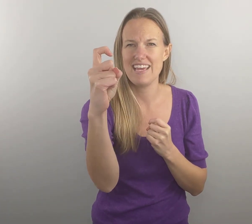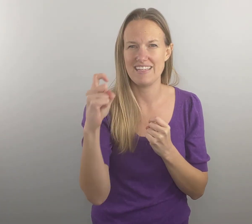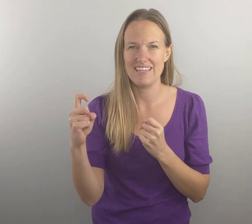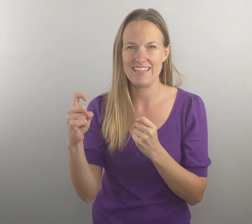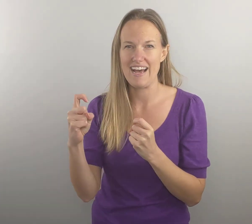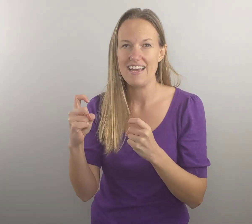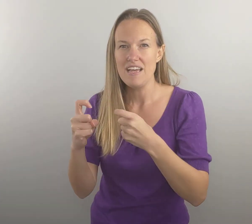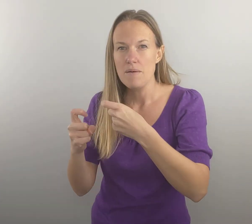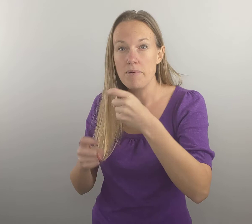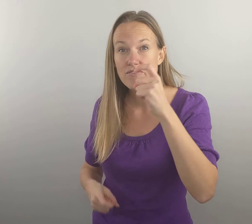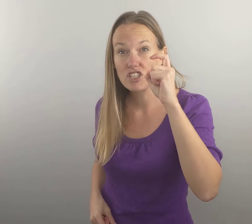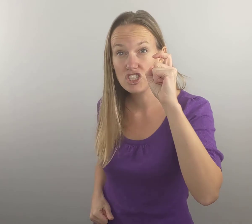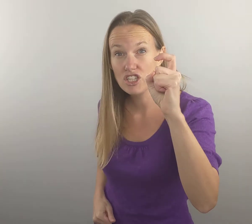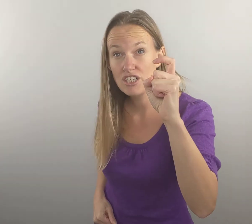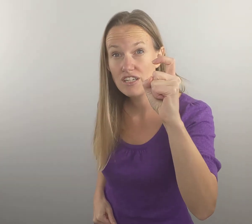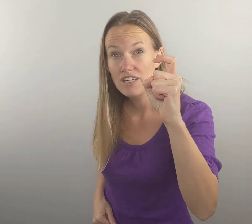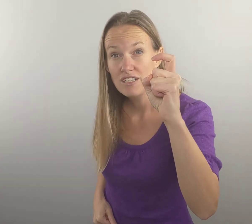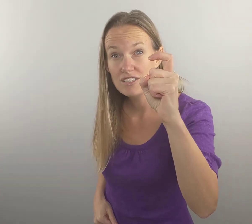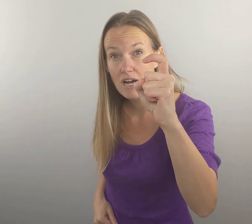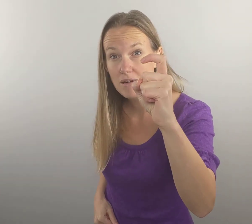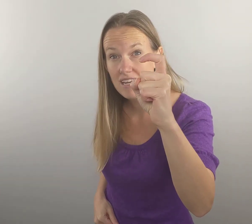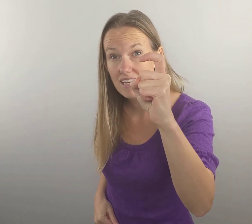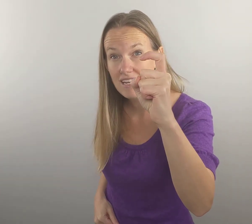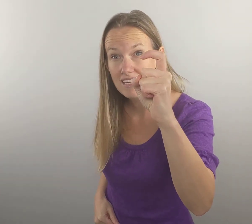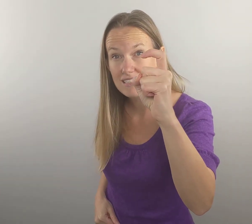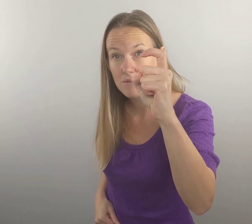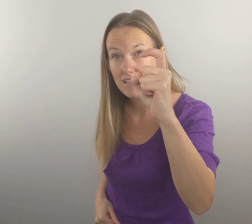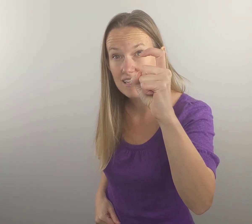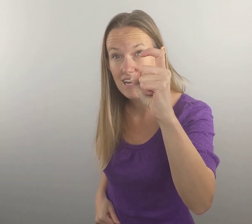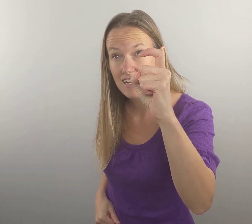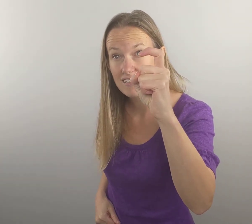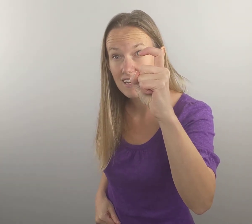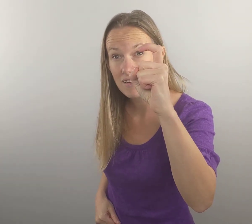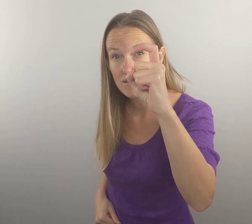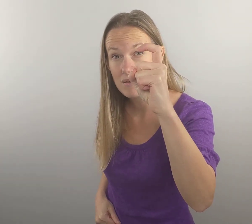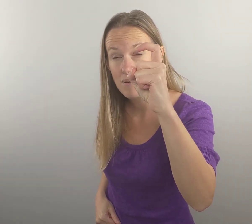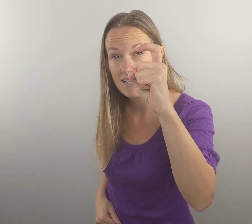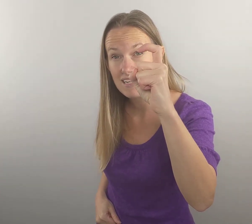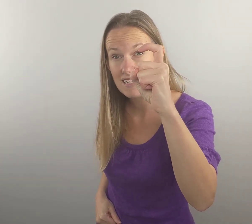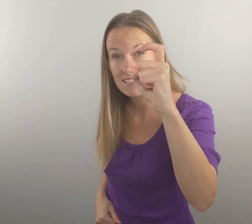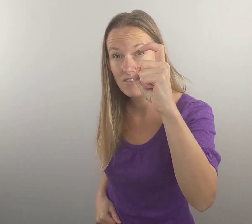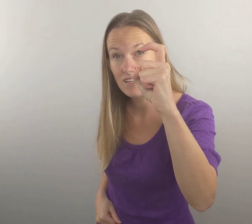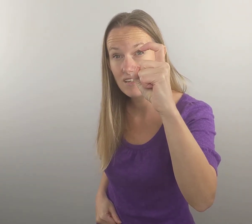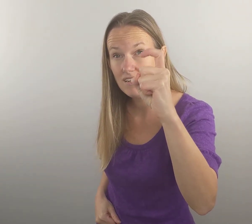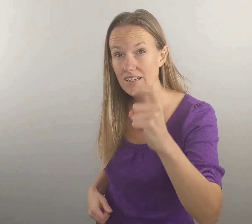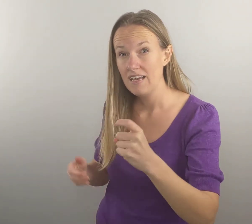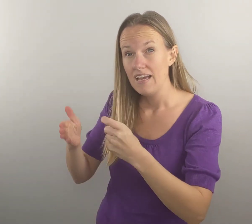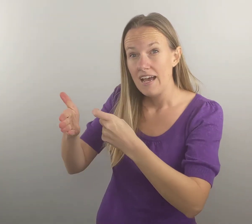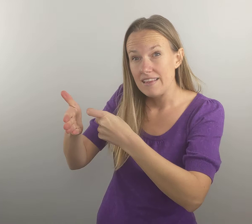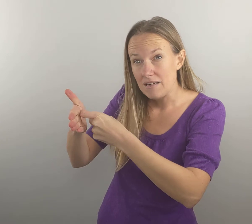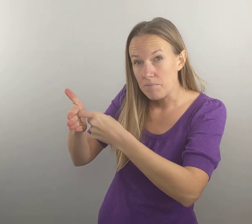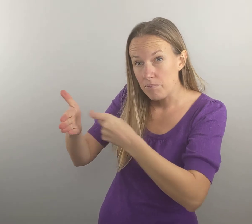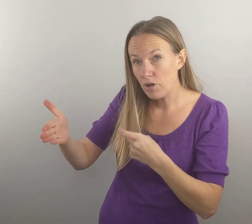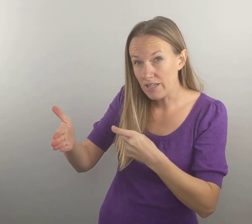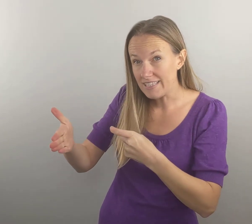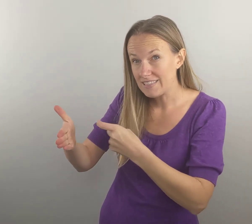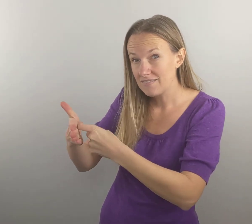like that. But for sure, your dominant hand has to be like that, okay, with the bent index finger, and then pull it,